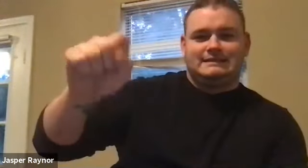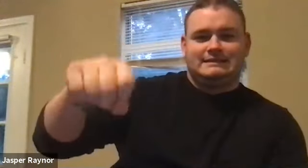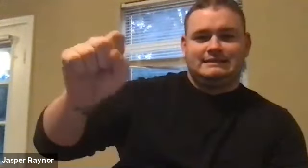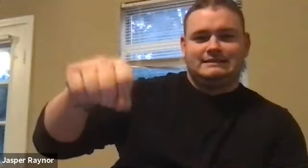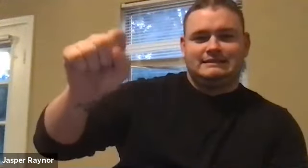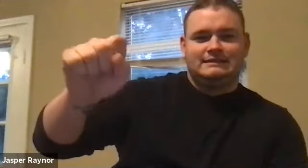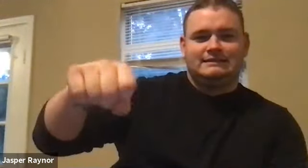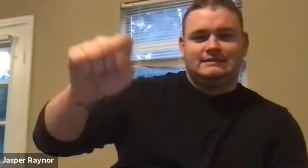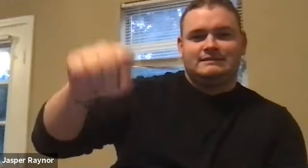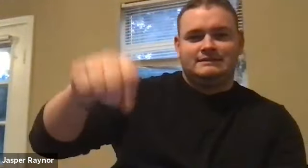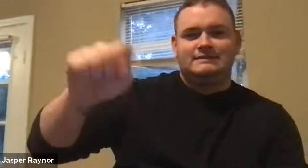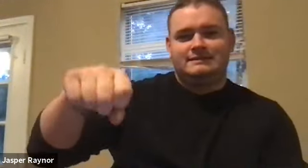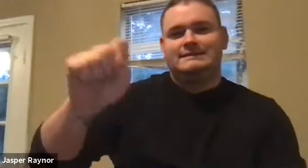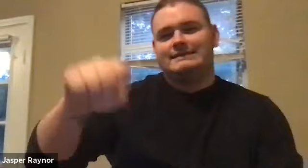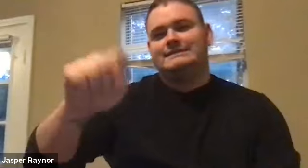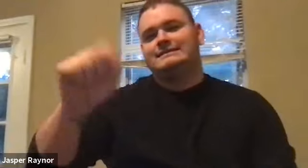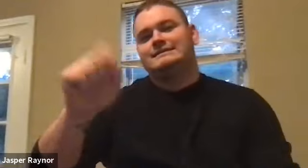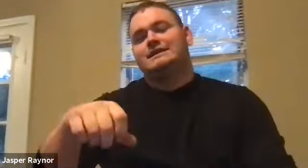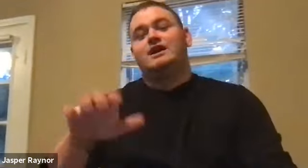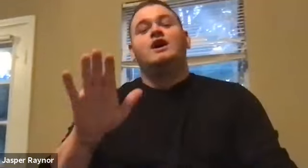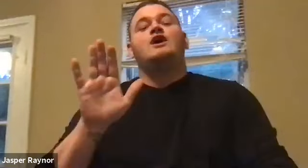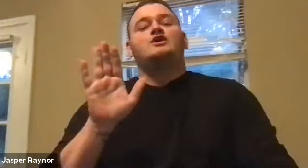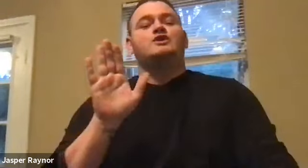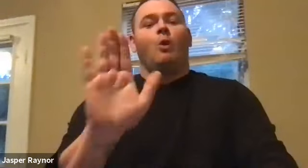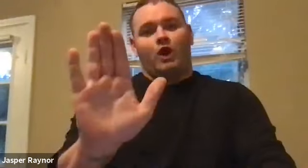Yes. Yes. Your.